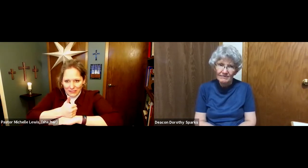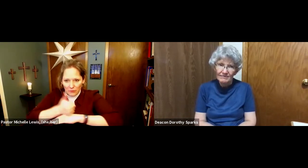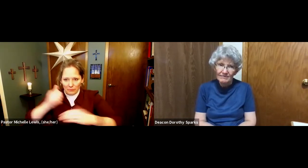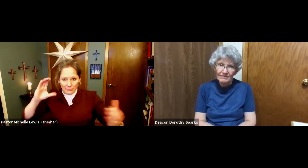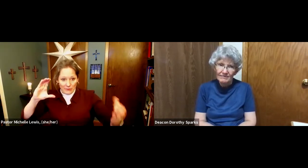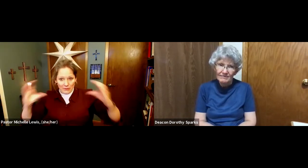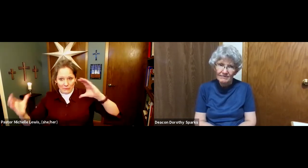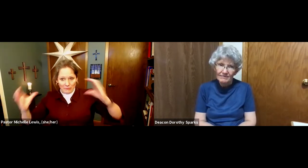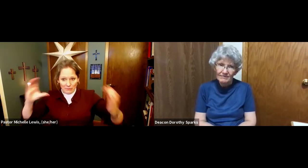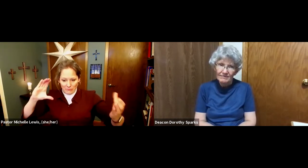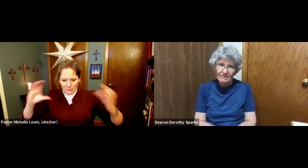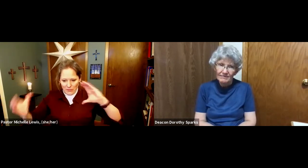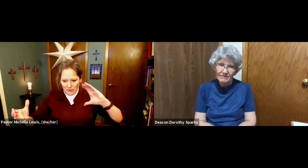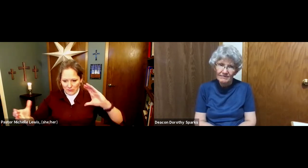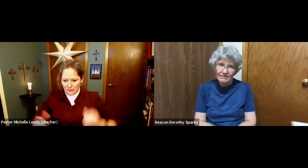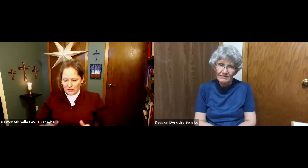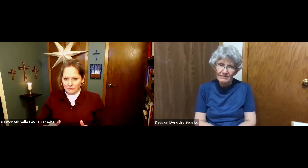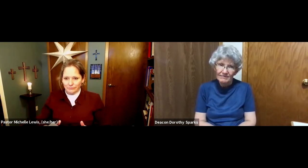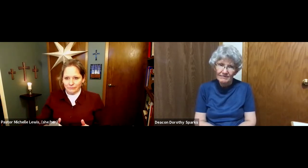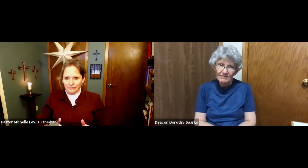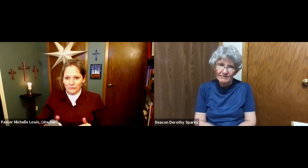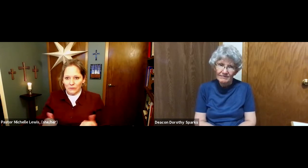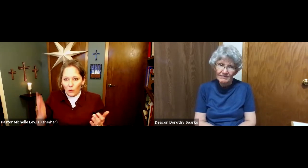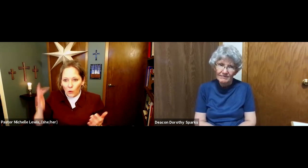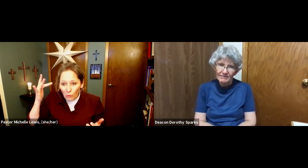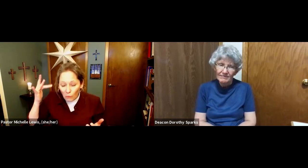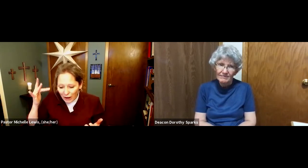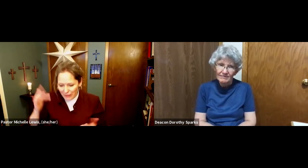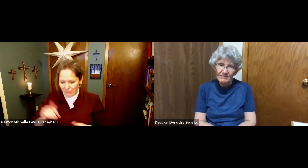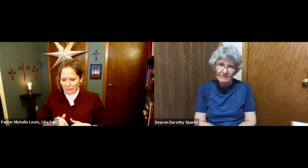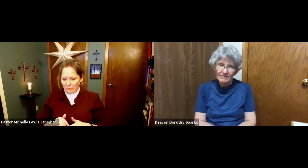So the gospel writer sets up this contrast